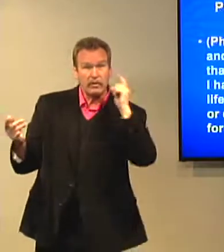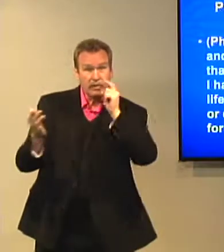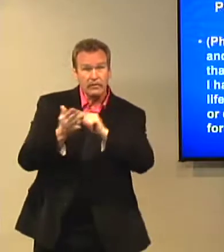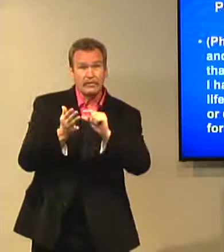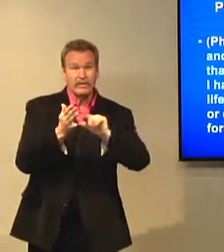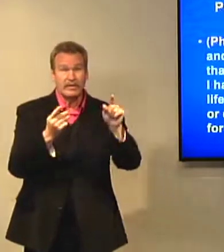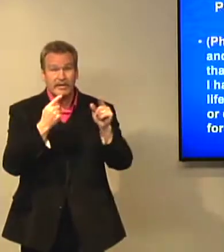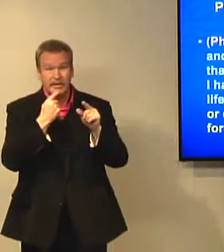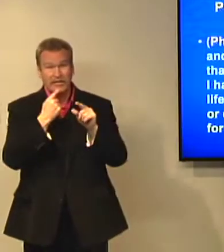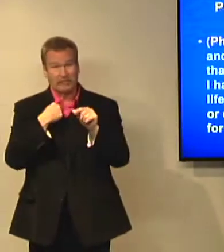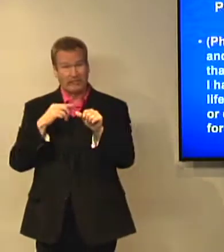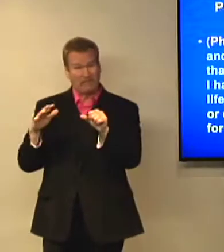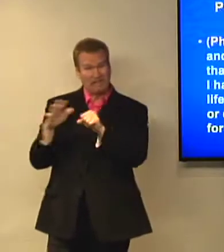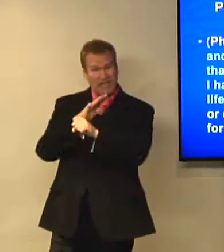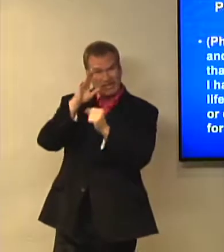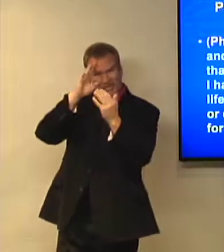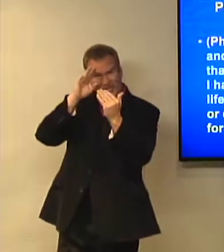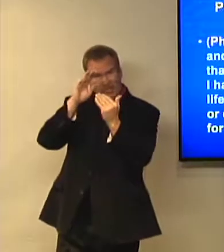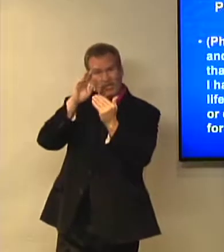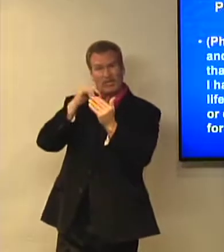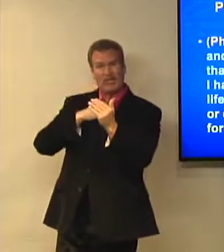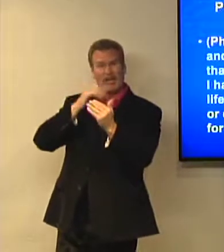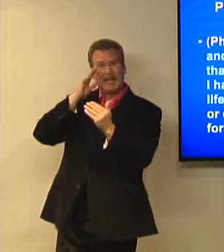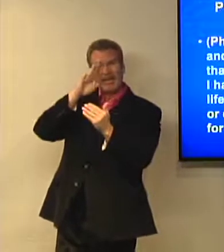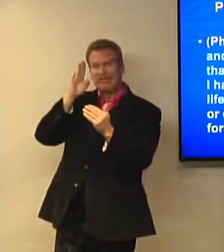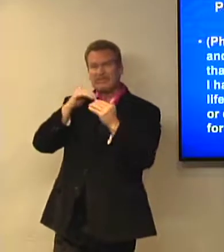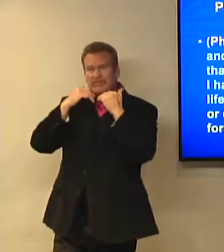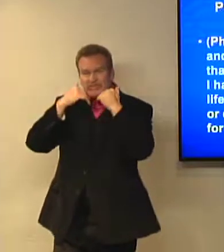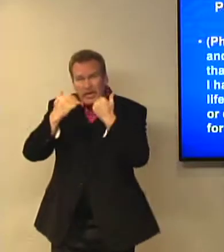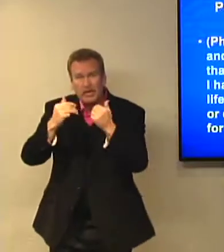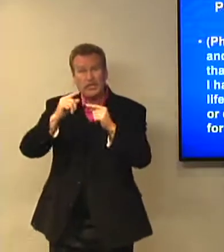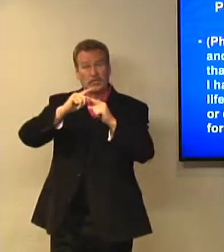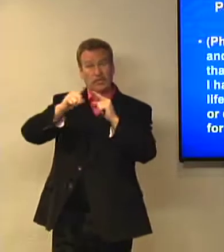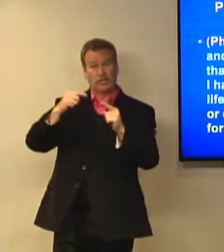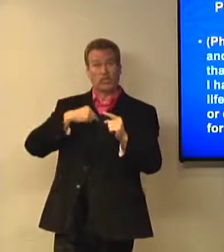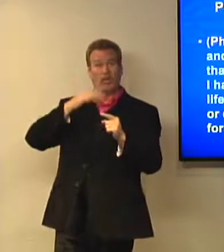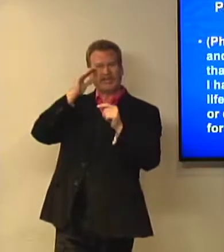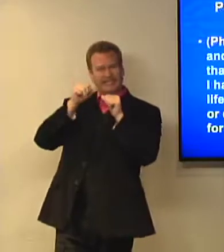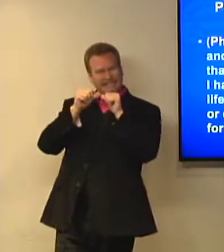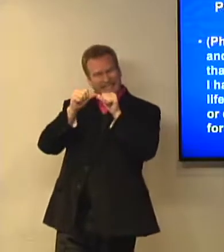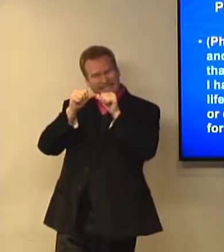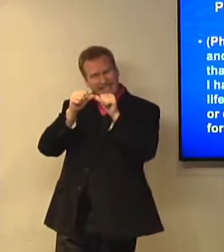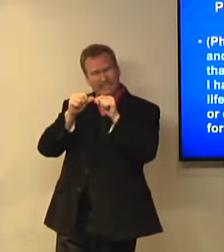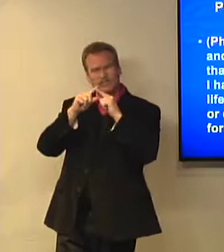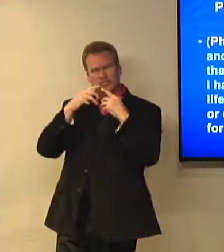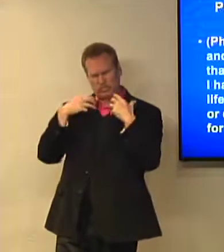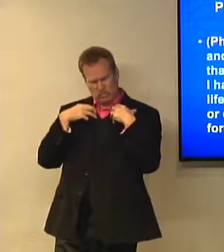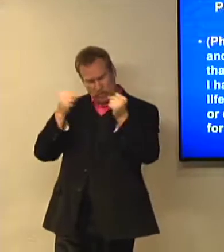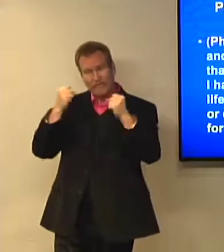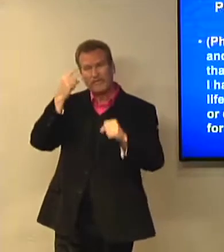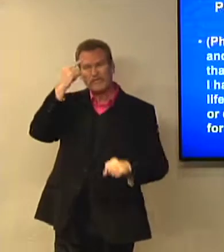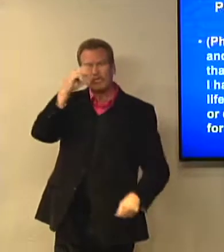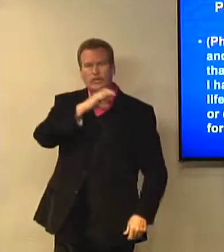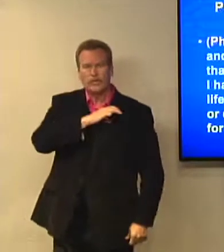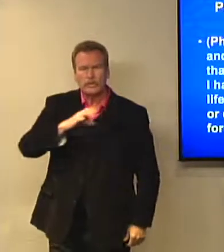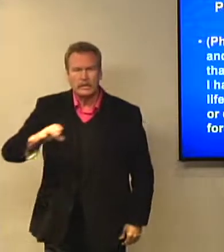times that you were waiting for, waiting to do something? He says, "I fully expect and hope that I will never